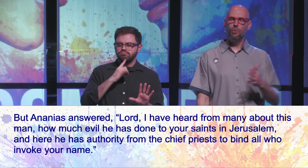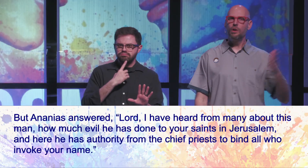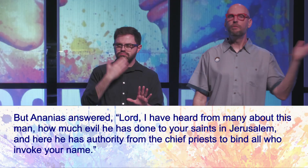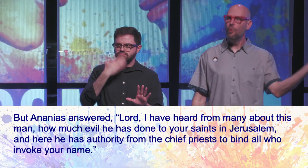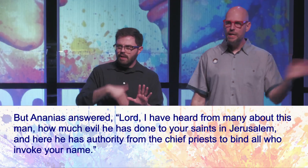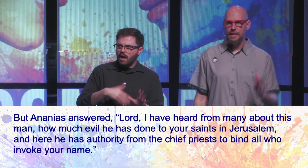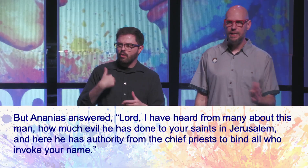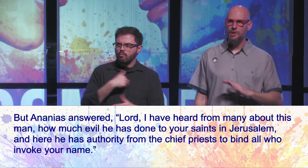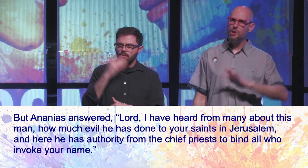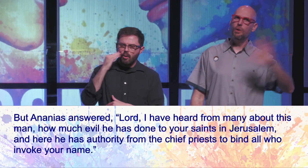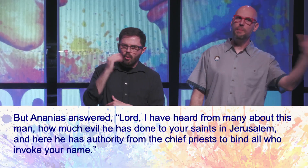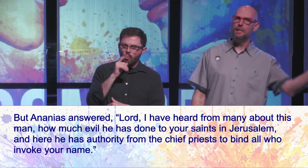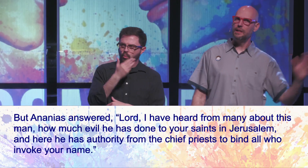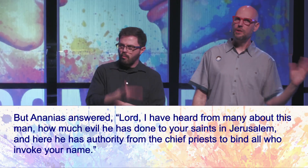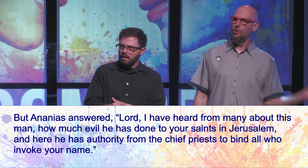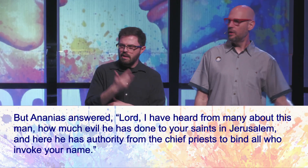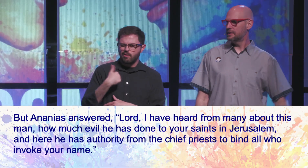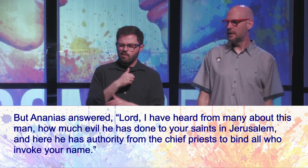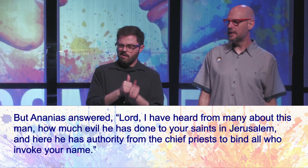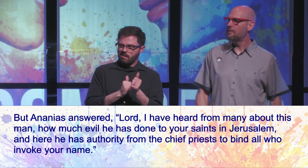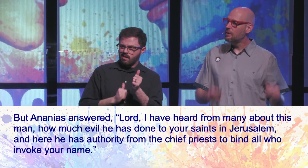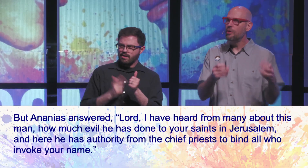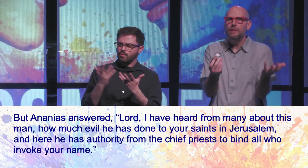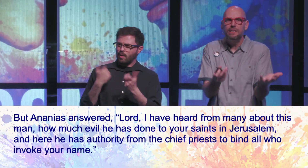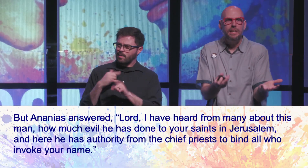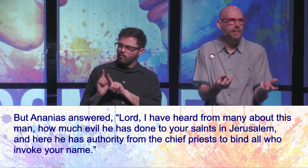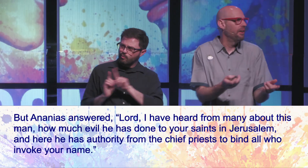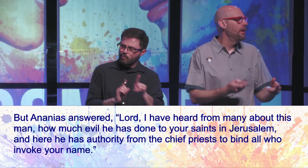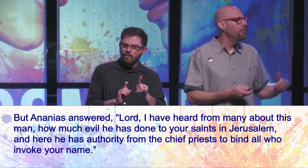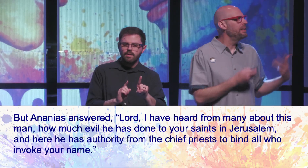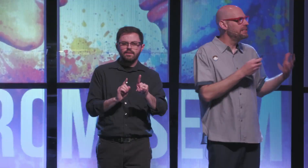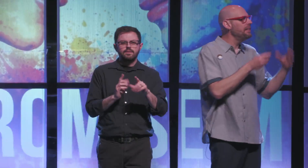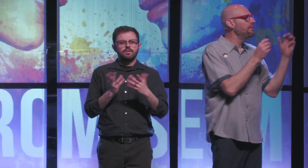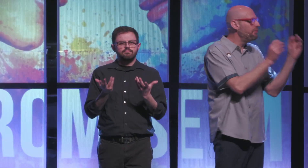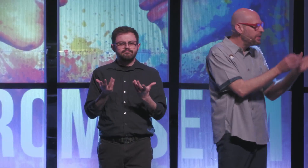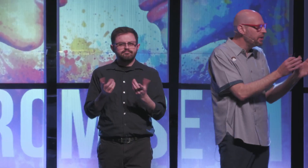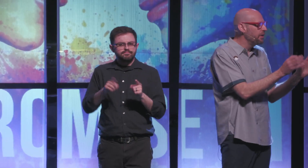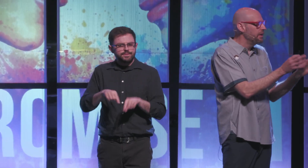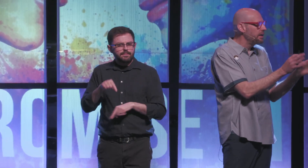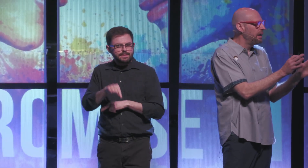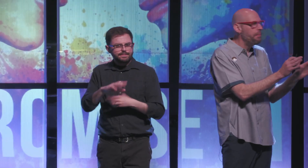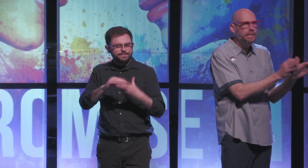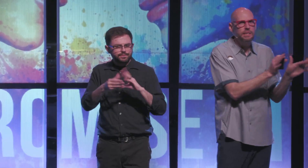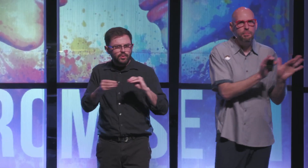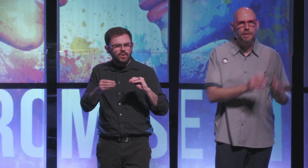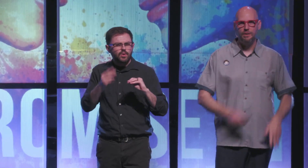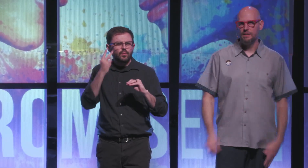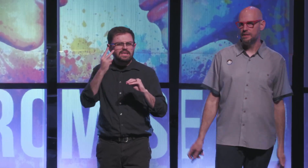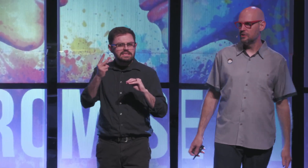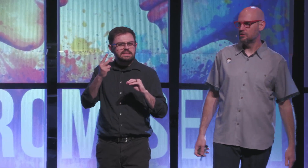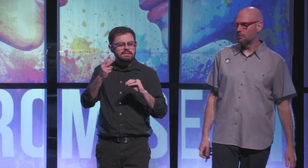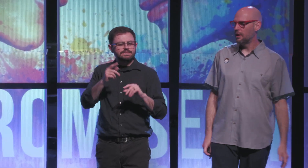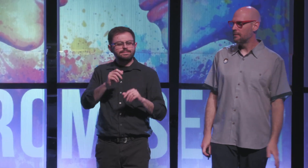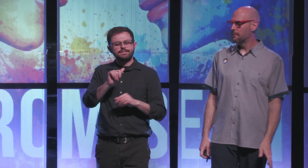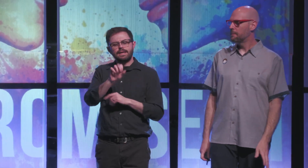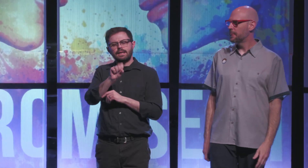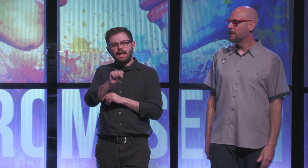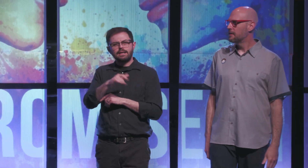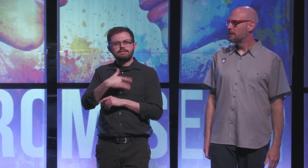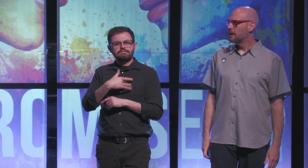Like, we're avoiding him, and you want me to, hold on a second. And, what do we see here? We see that fear kind of makes an appearance in the